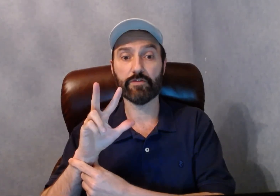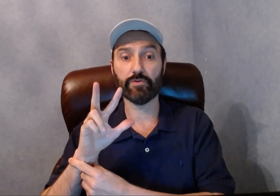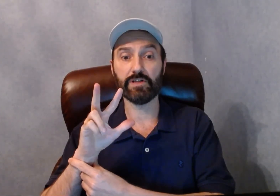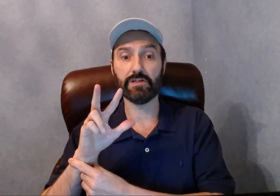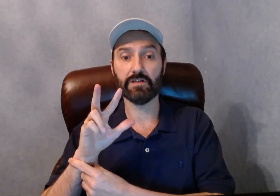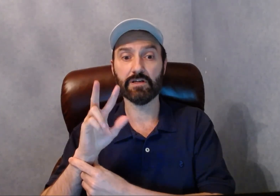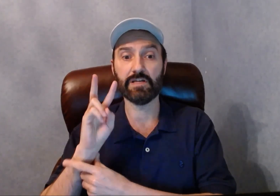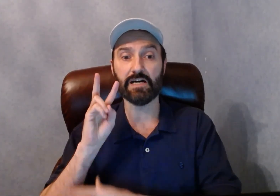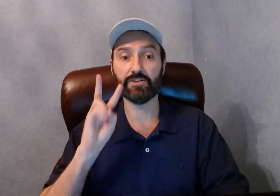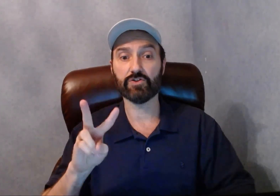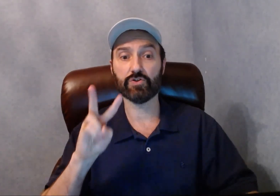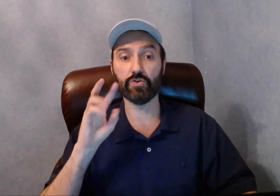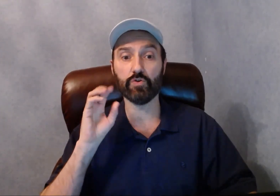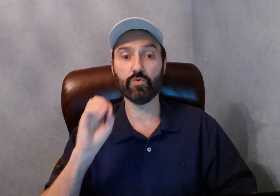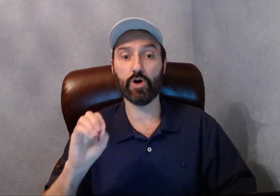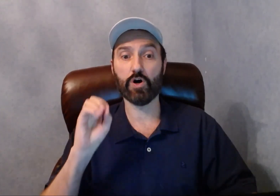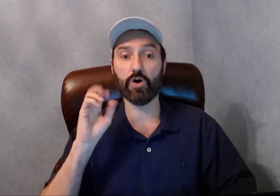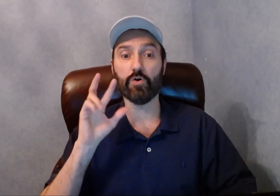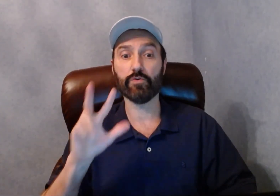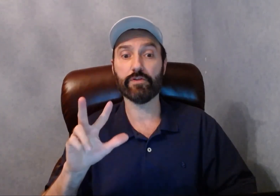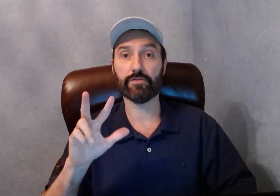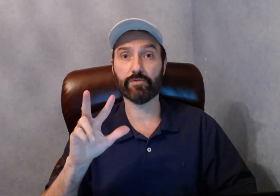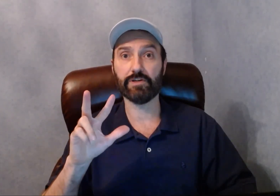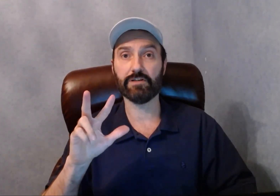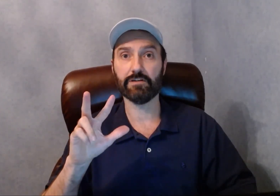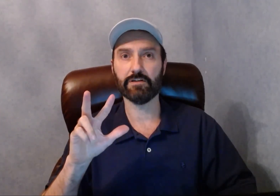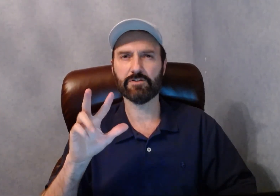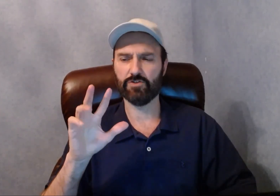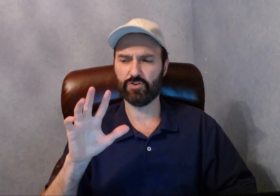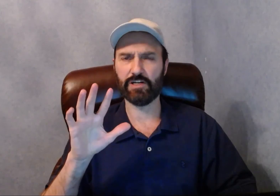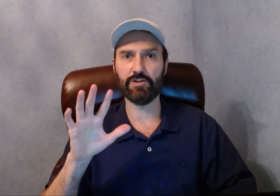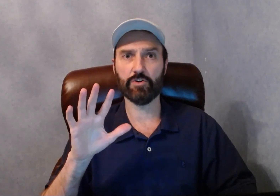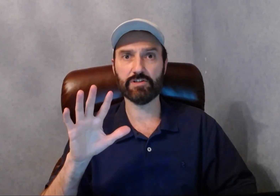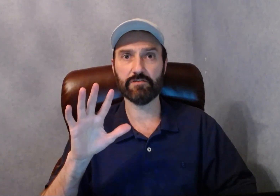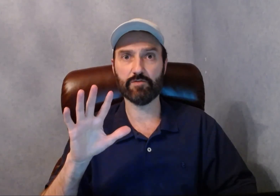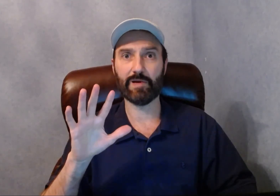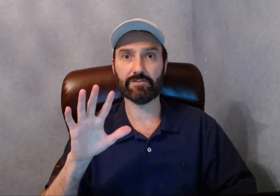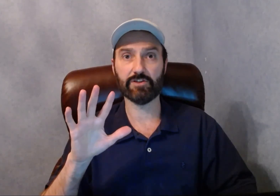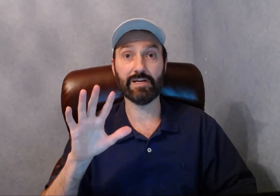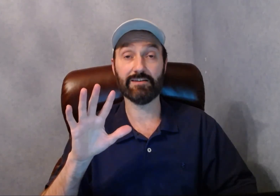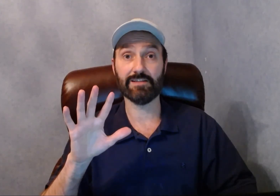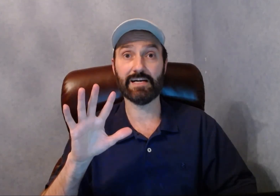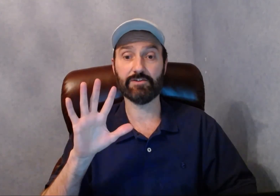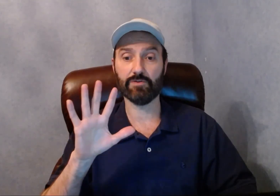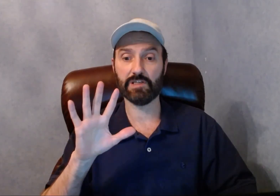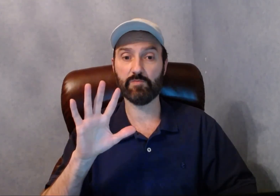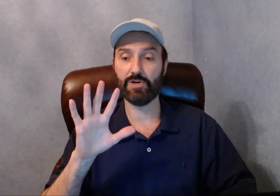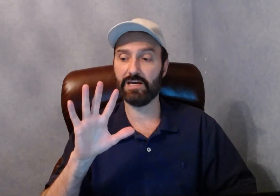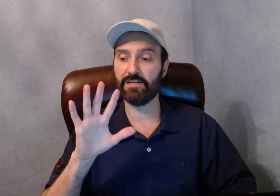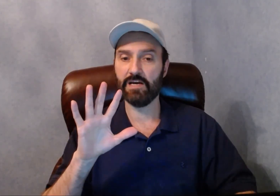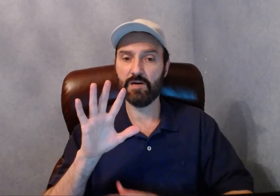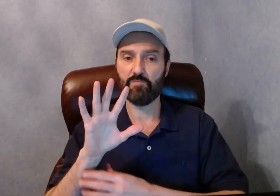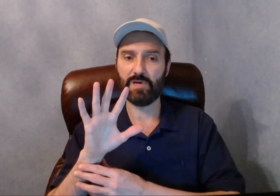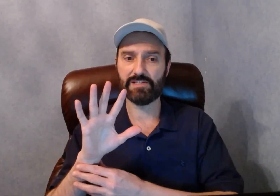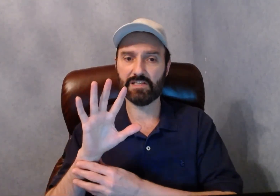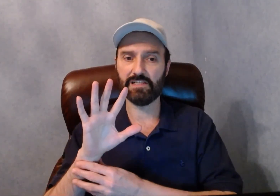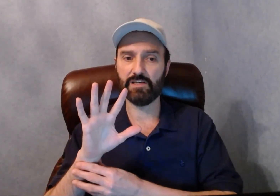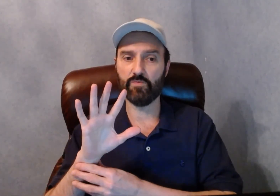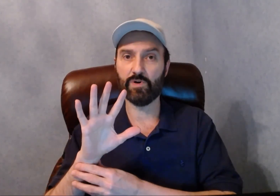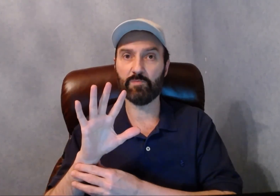203, not 203. So try to notice if you're bouncing your hand to not do it. Keep your hand basically in one